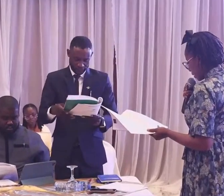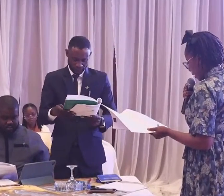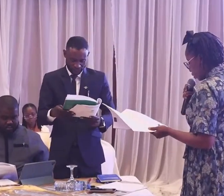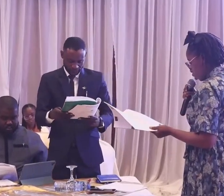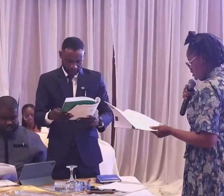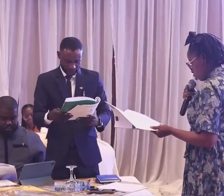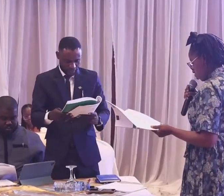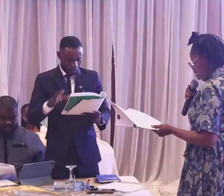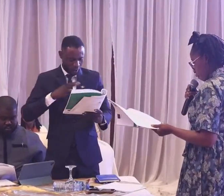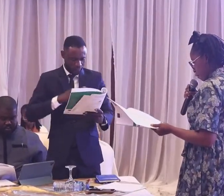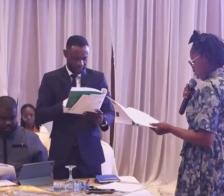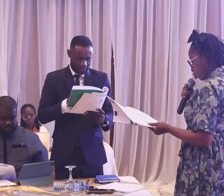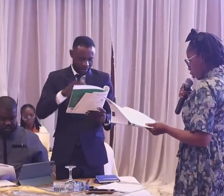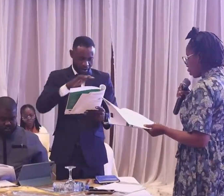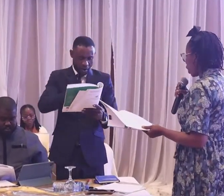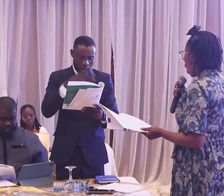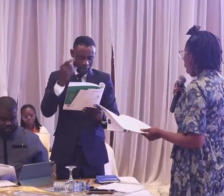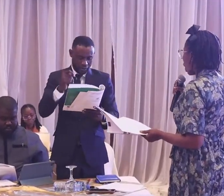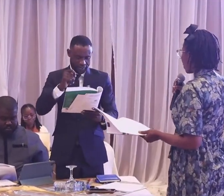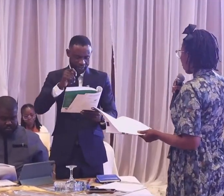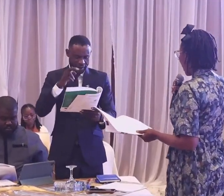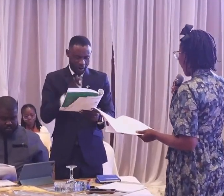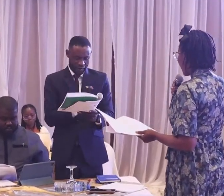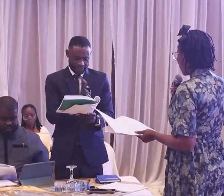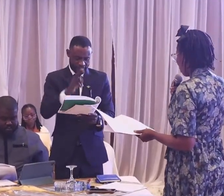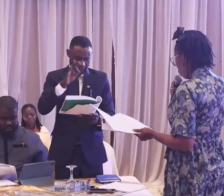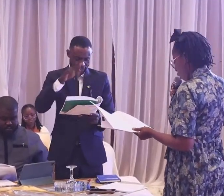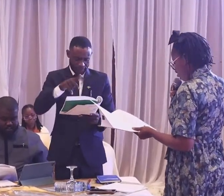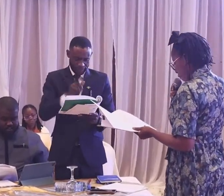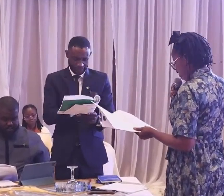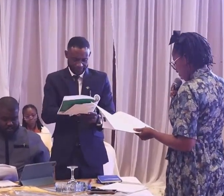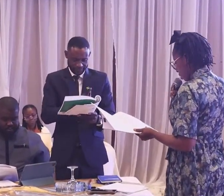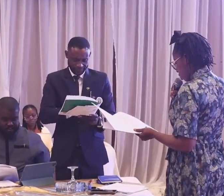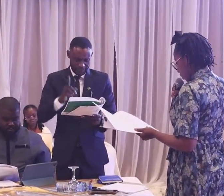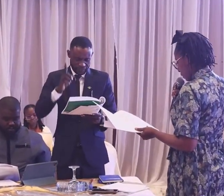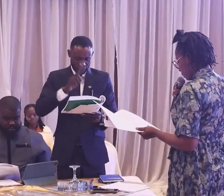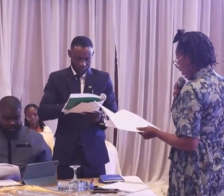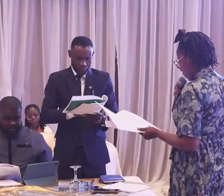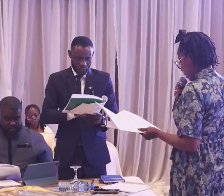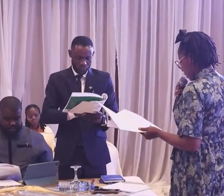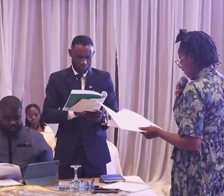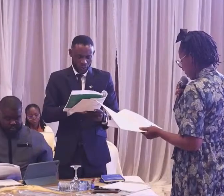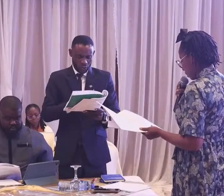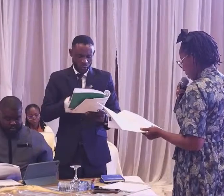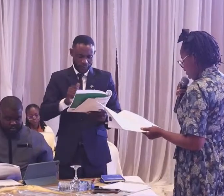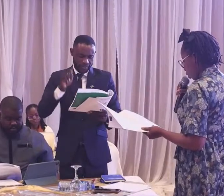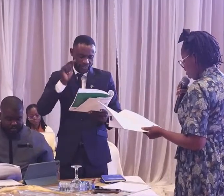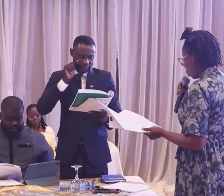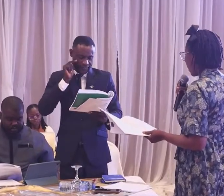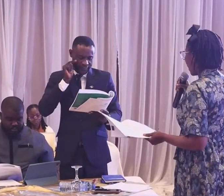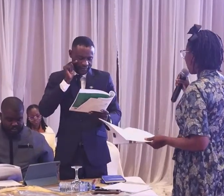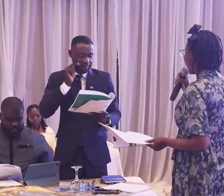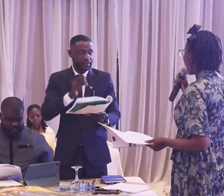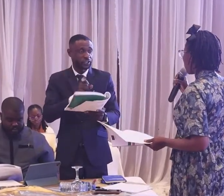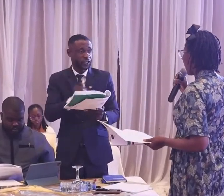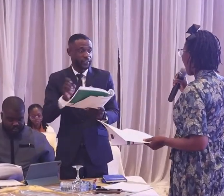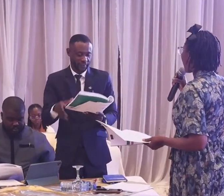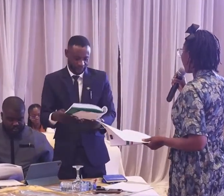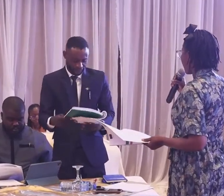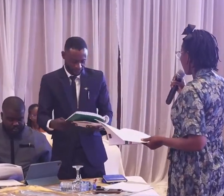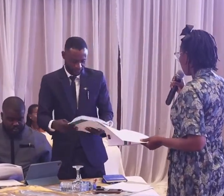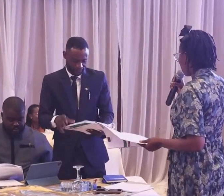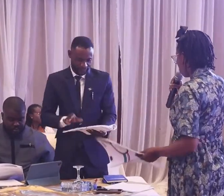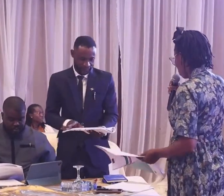United Nations Convention on the Rights of Persons with Disabilities, to which Nigeria is